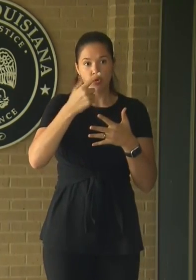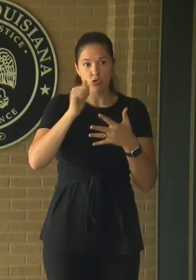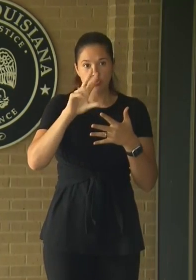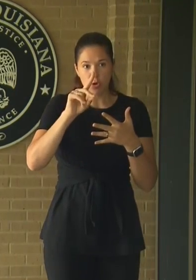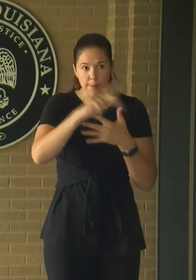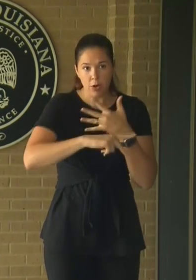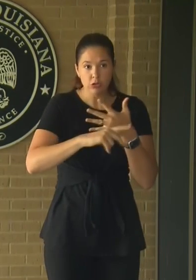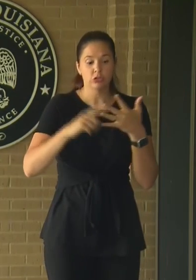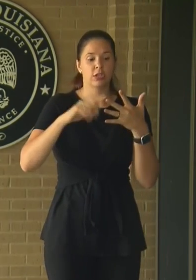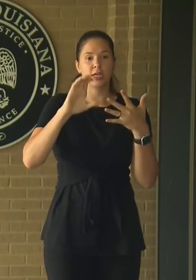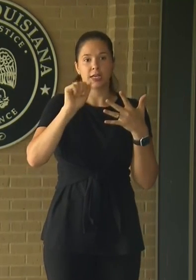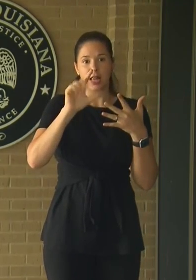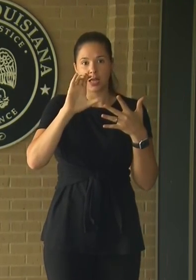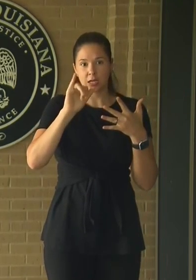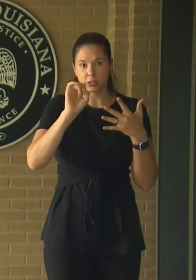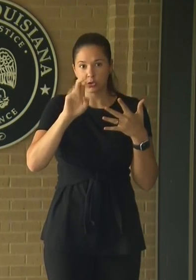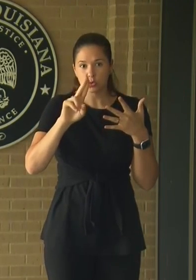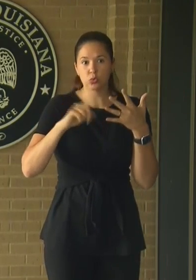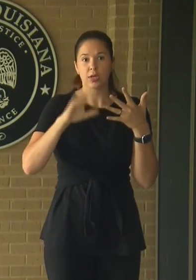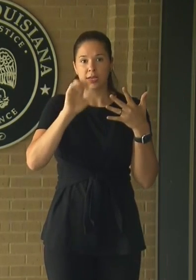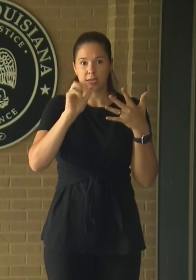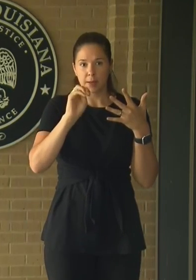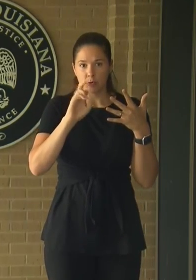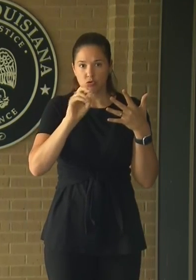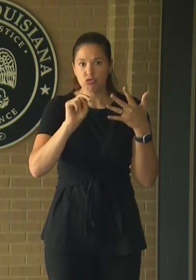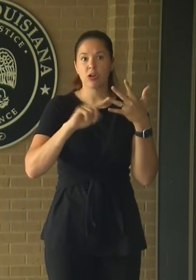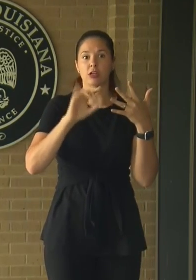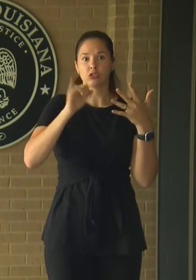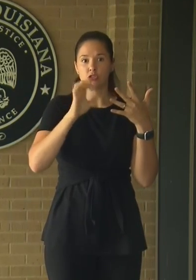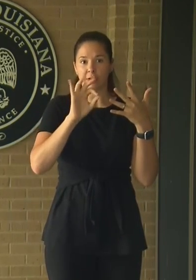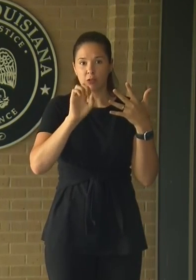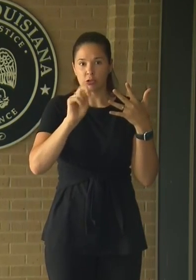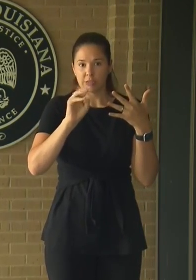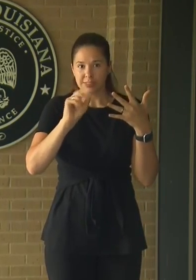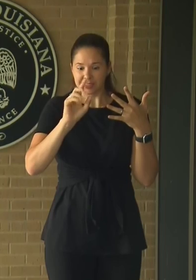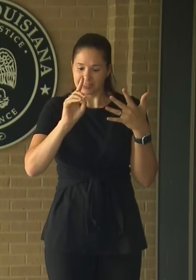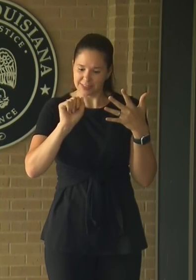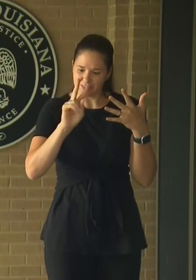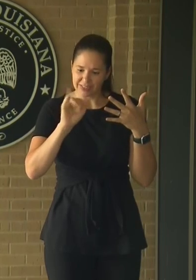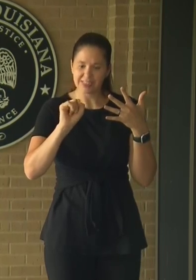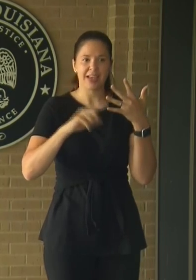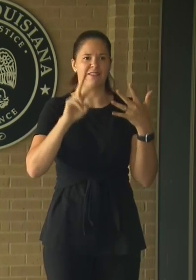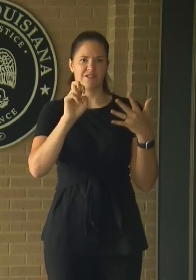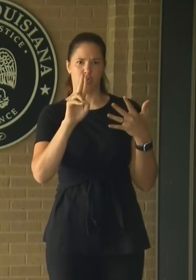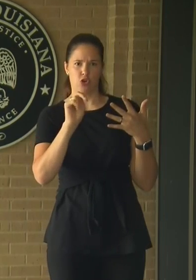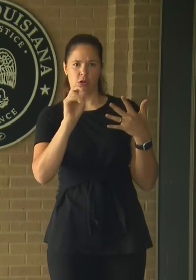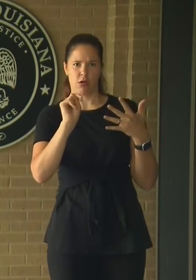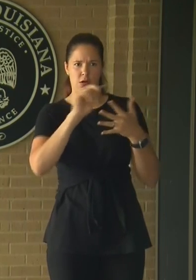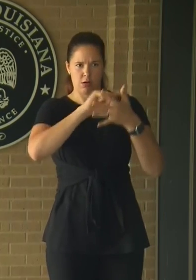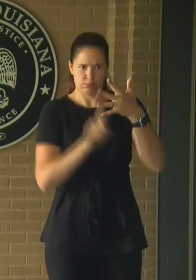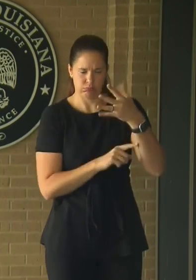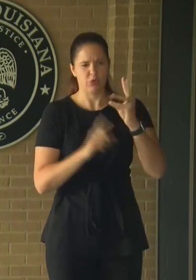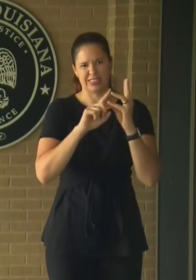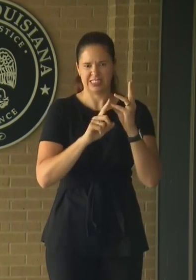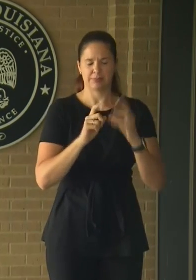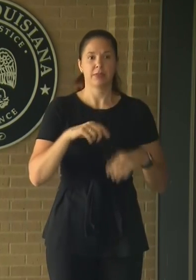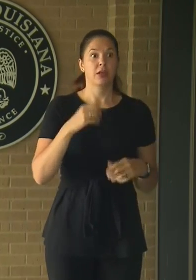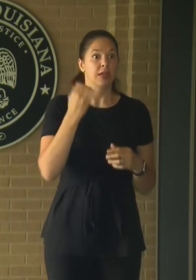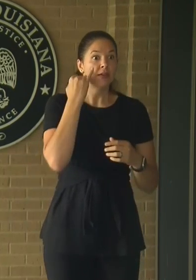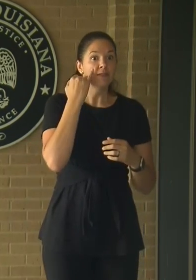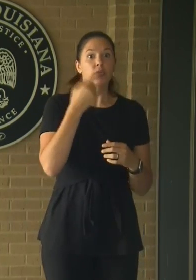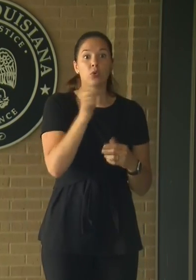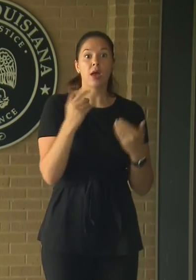Parish, Calcasieu, Cameron, Jefferson Davis, and Vernon Parishes. So whether you had